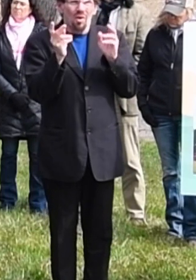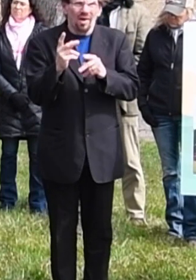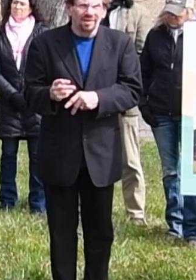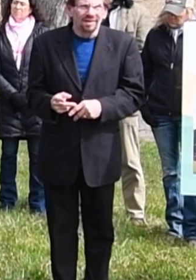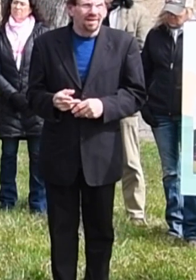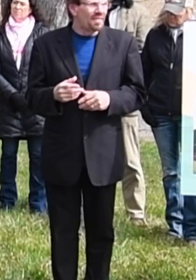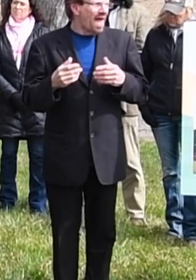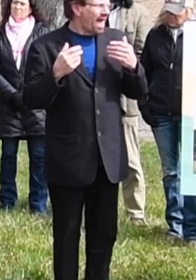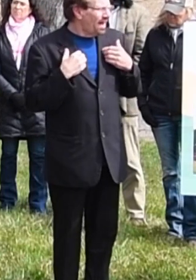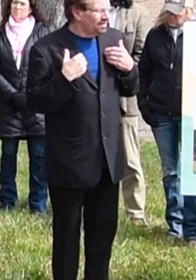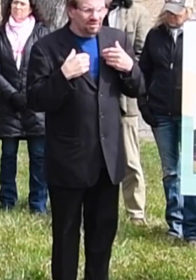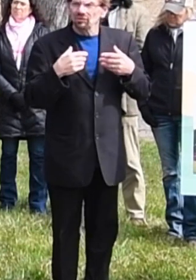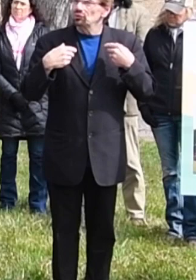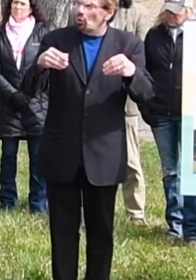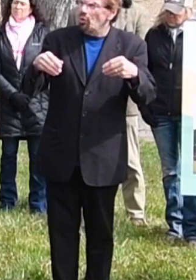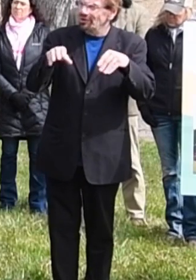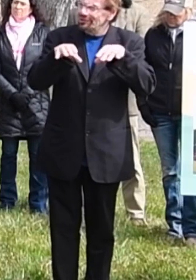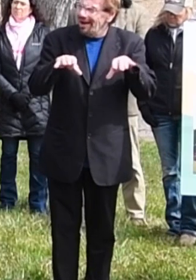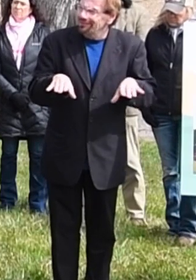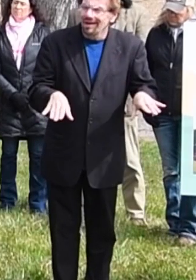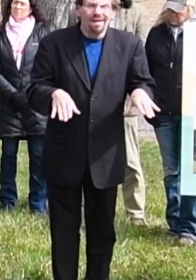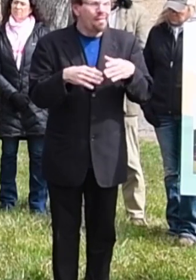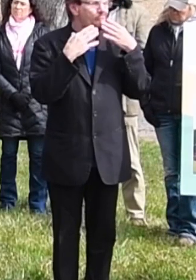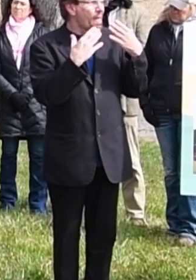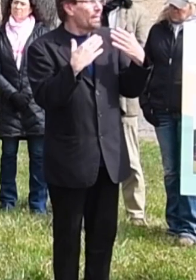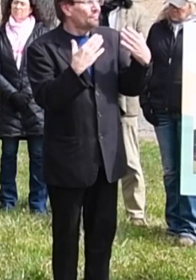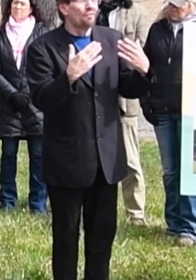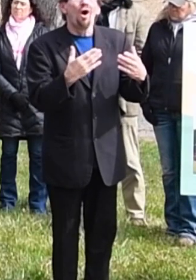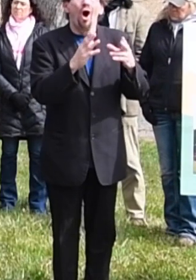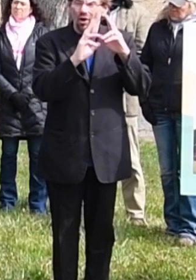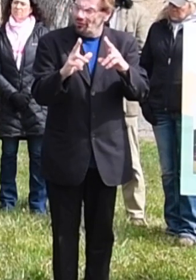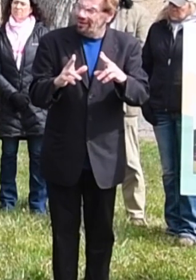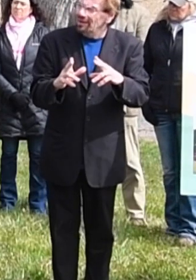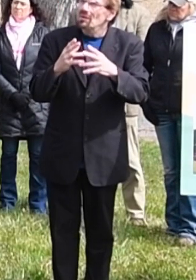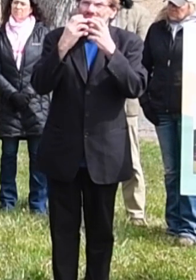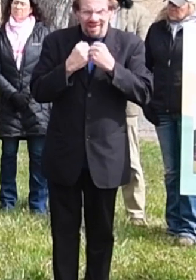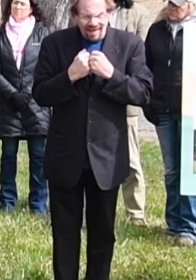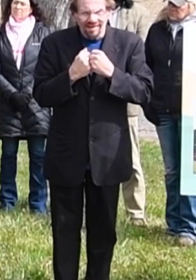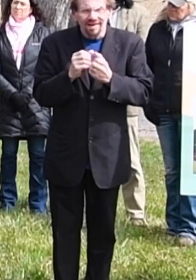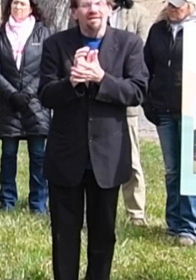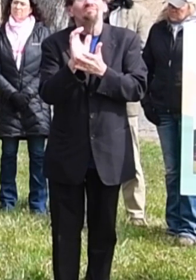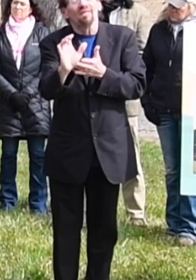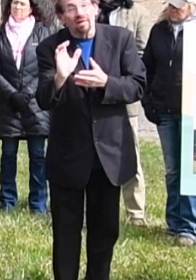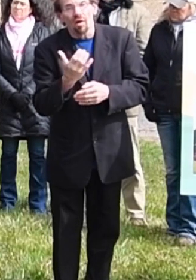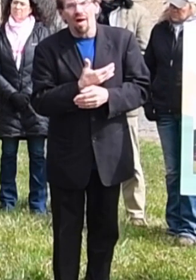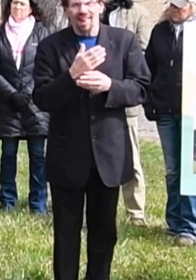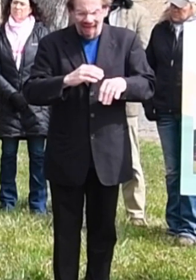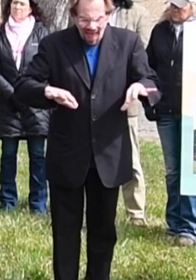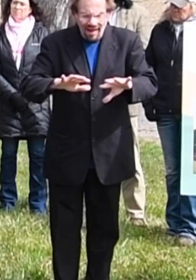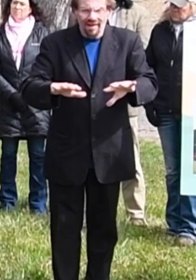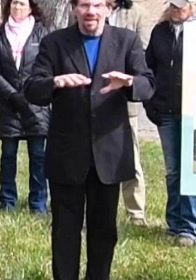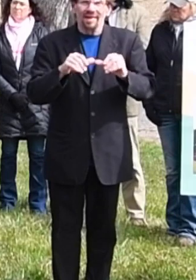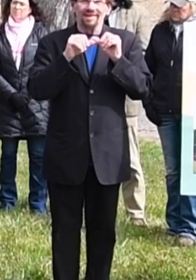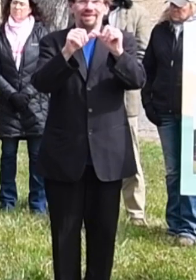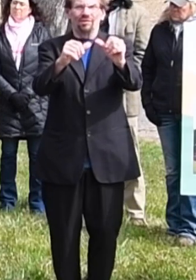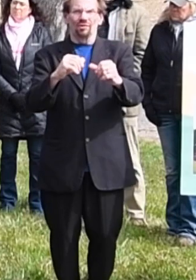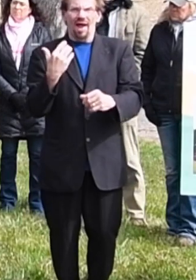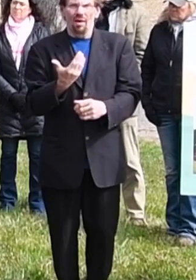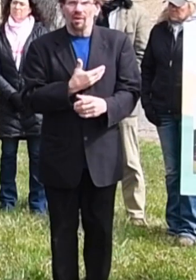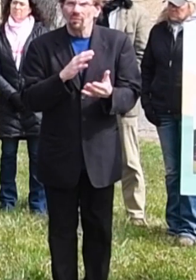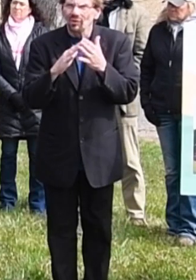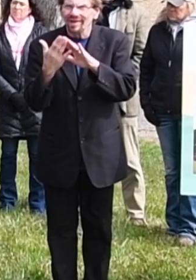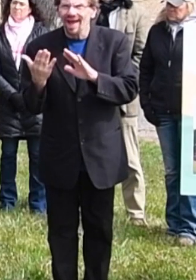shelves, and thank you for honoring and protecting and investing in our land, which sustains our community and our